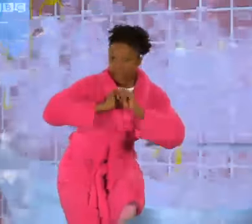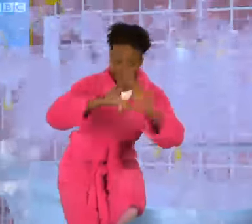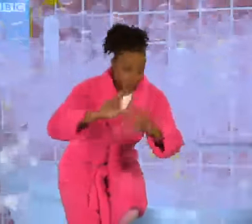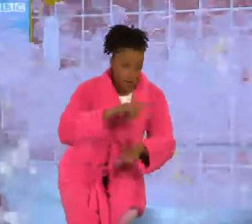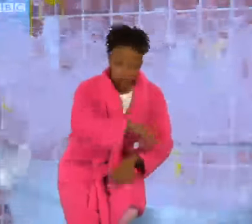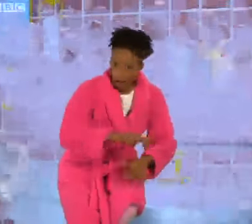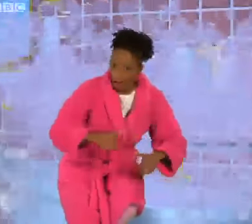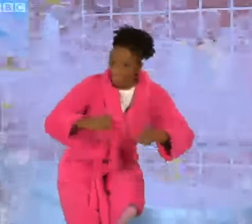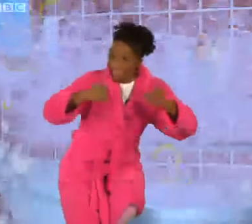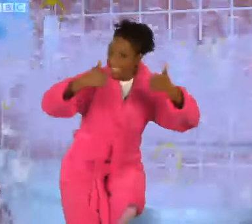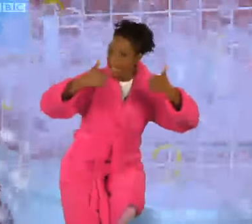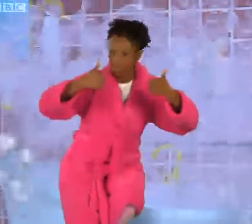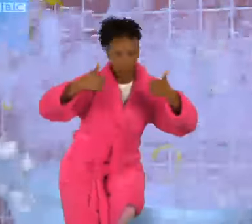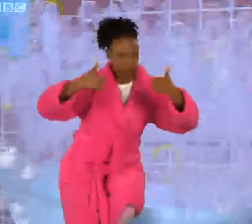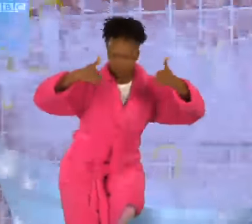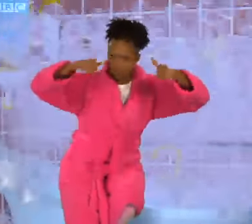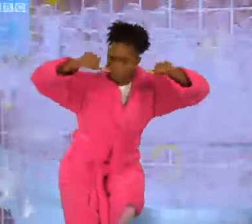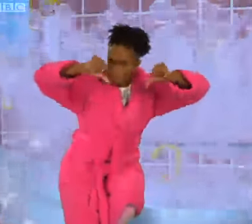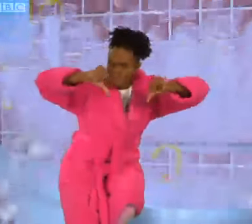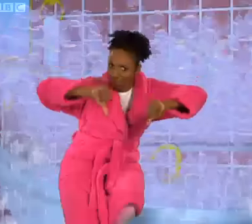I'll cut to the chase. This did not turn out well,